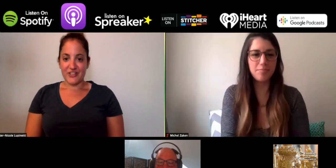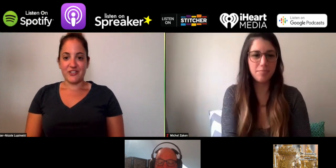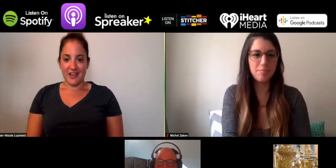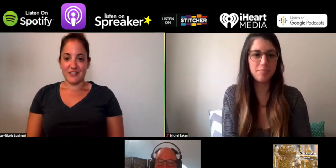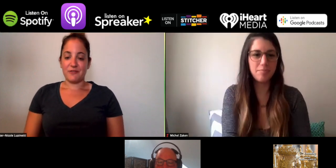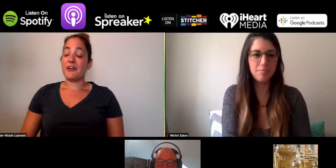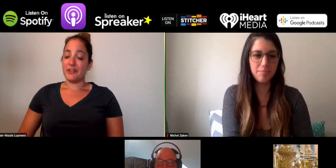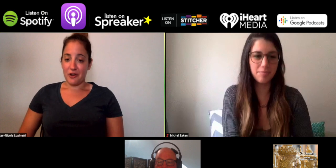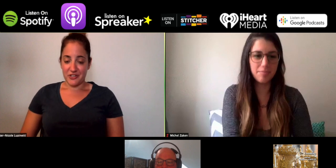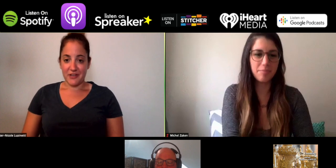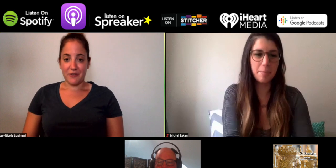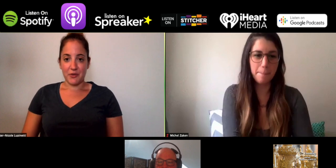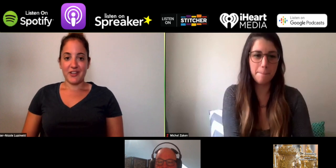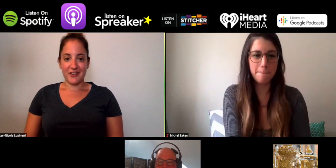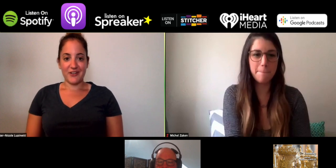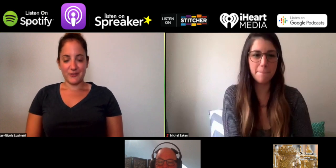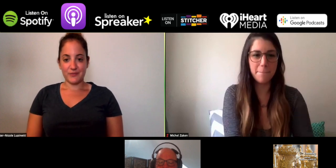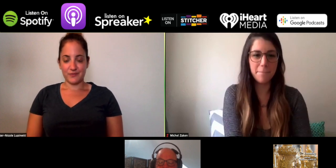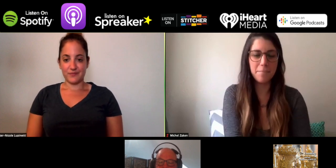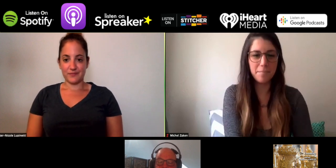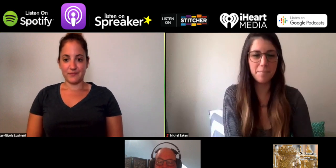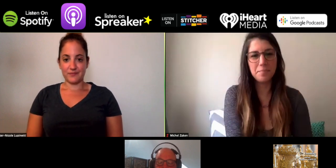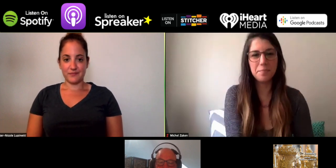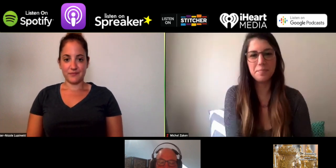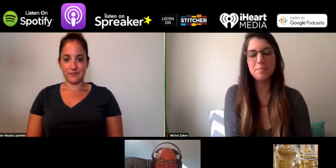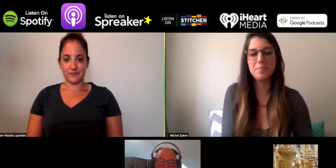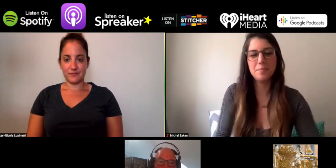Yeah, Rochester has a very large deaf community here.